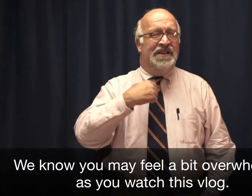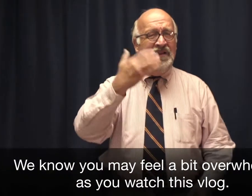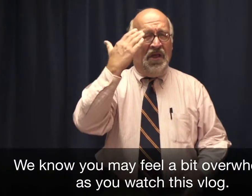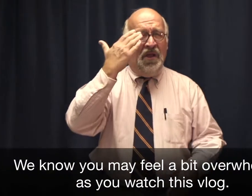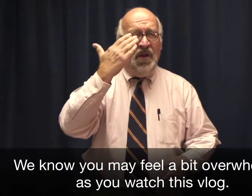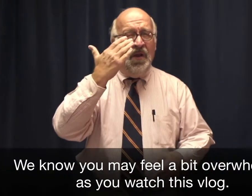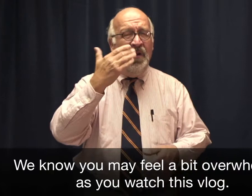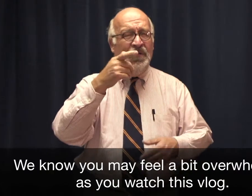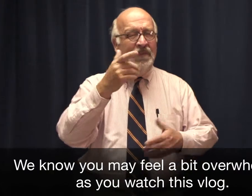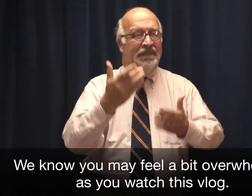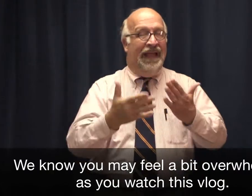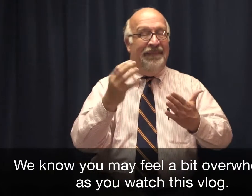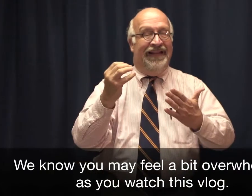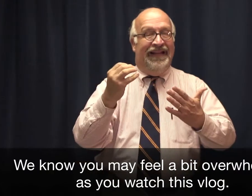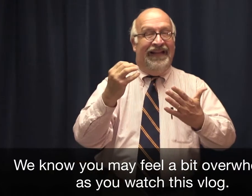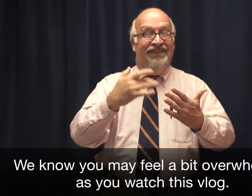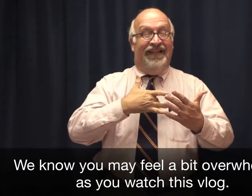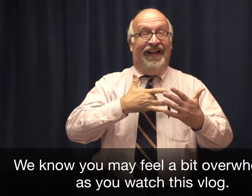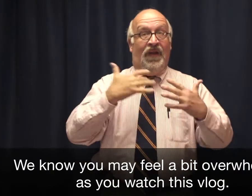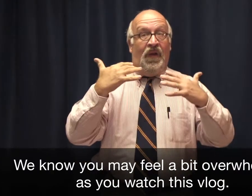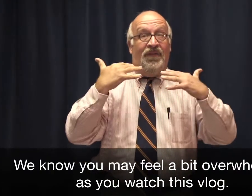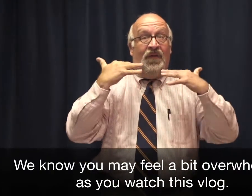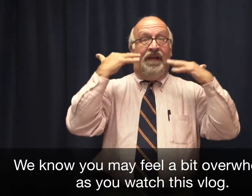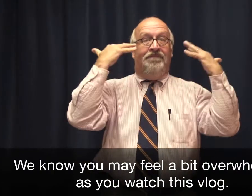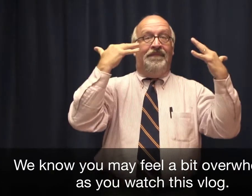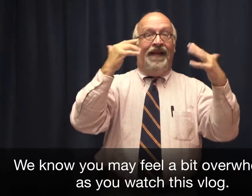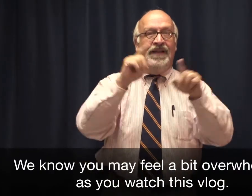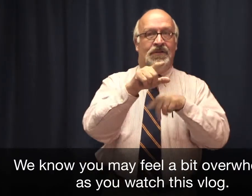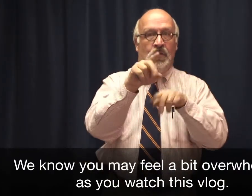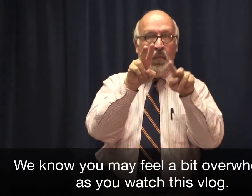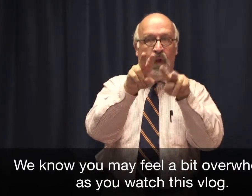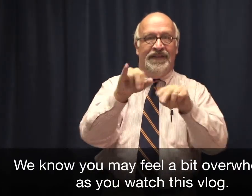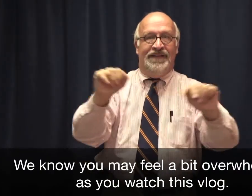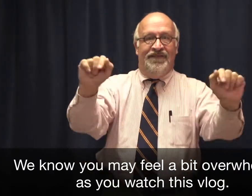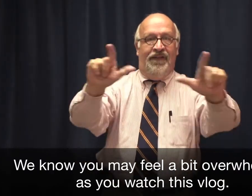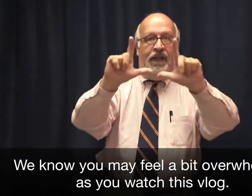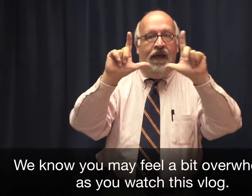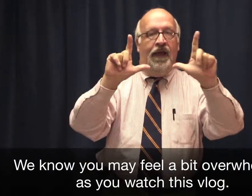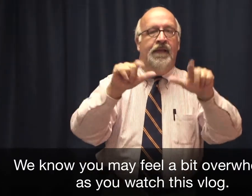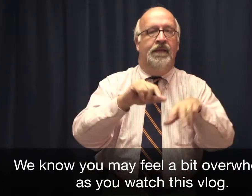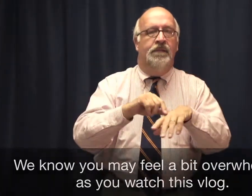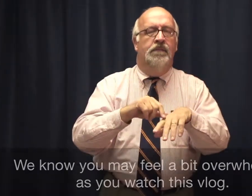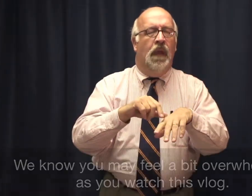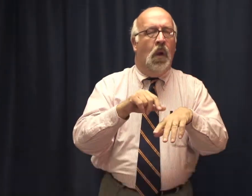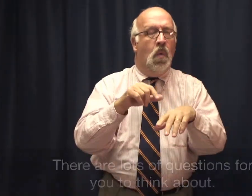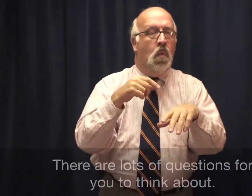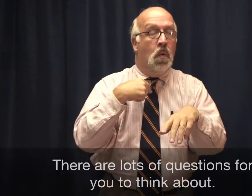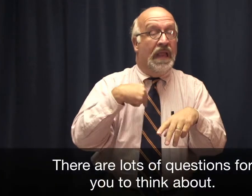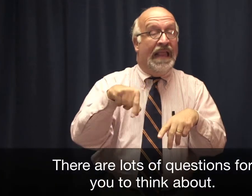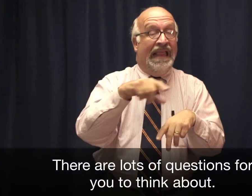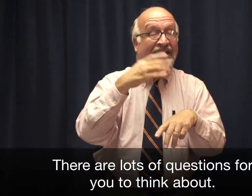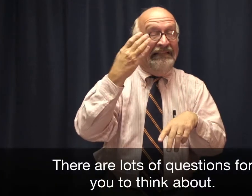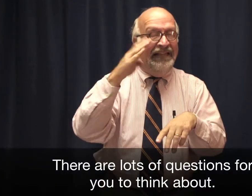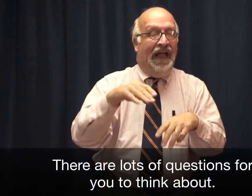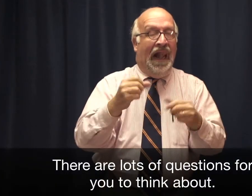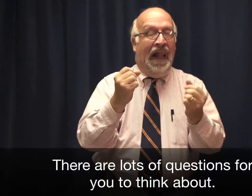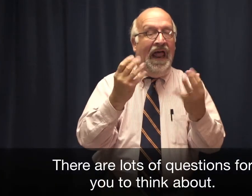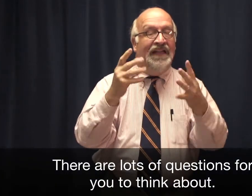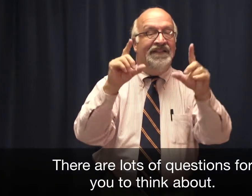We know you may feel a bit overwhelmed as you watch this vlog. We know there are a lot